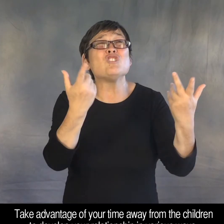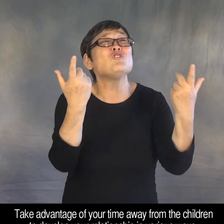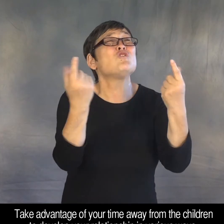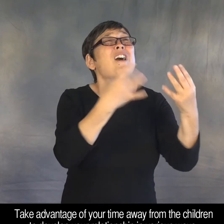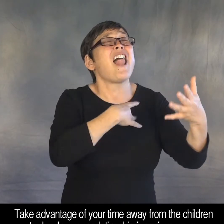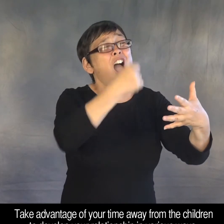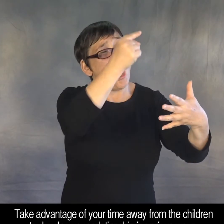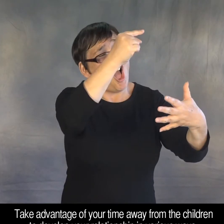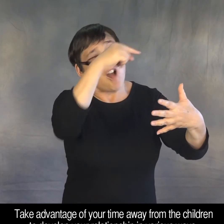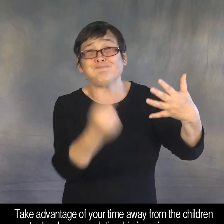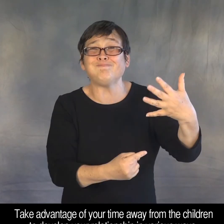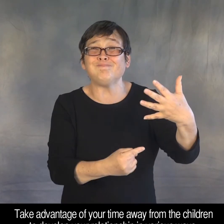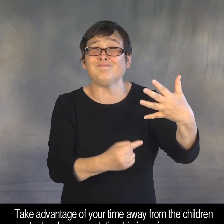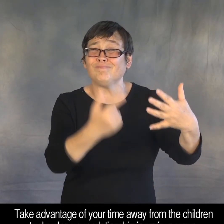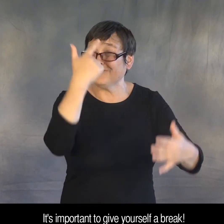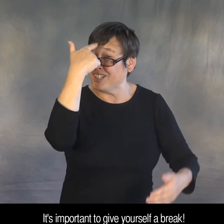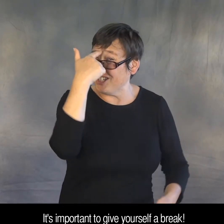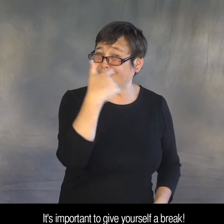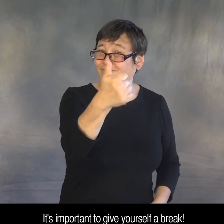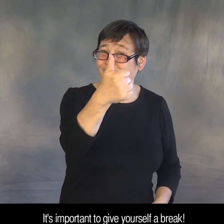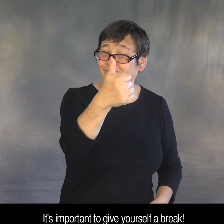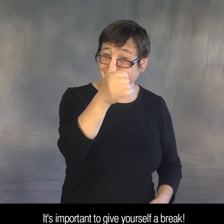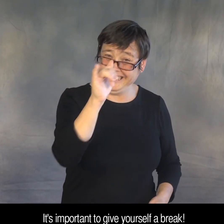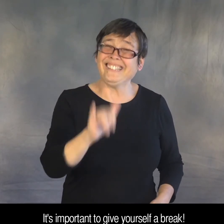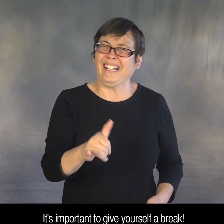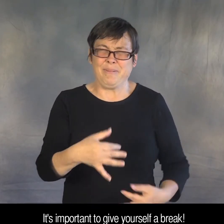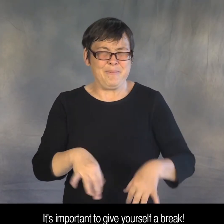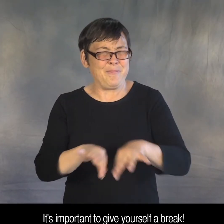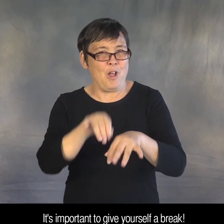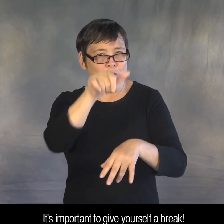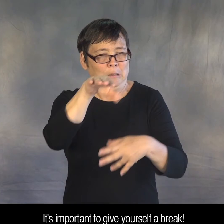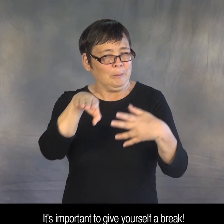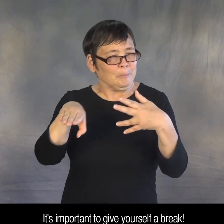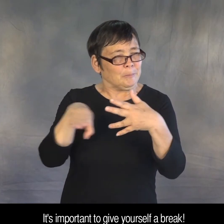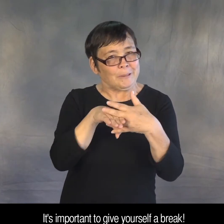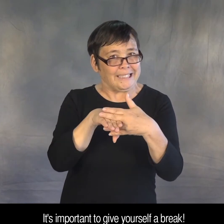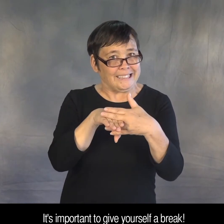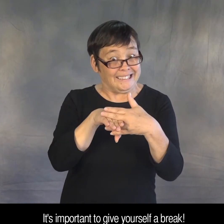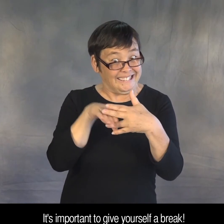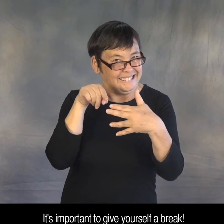ways. It's important to give yourself a break.